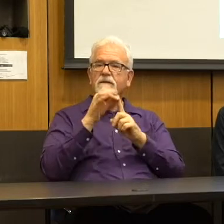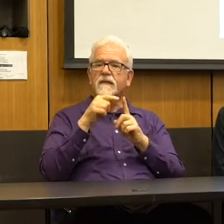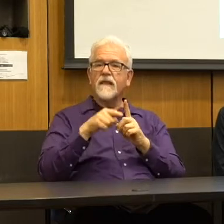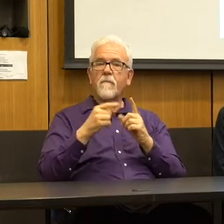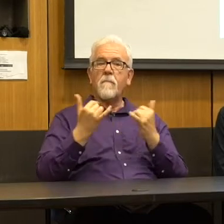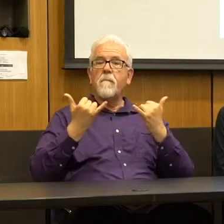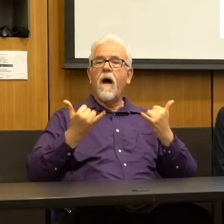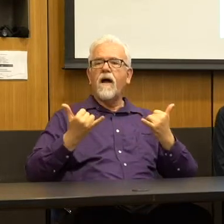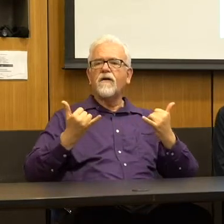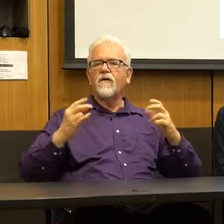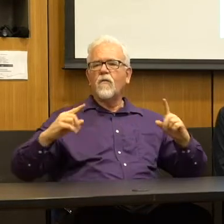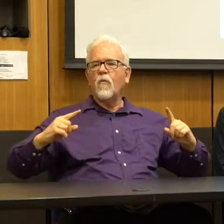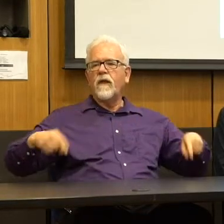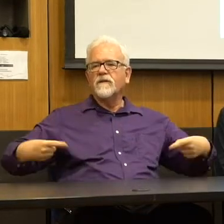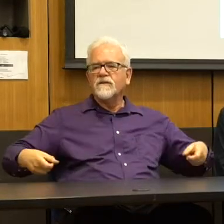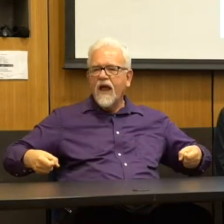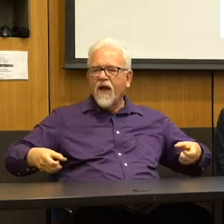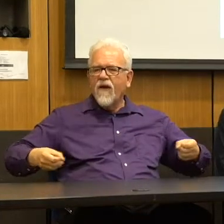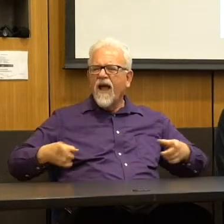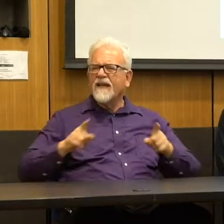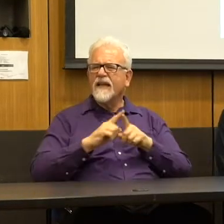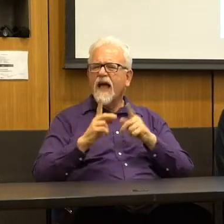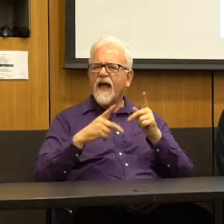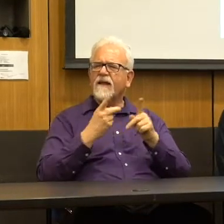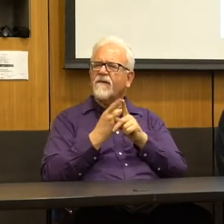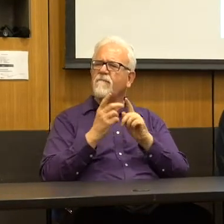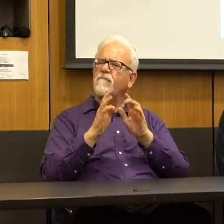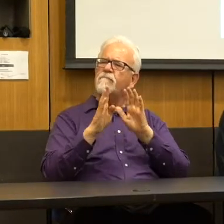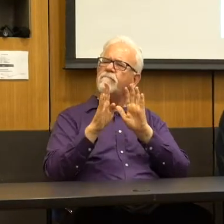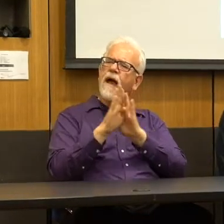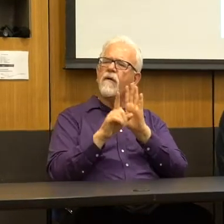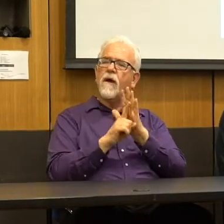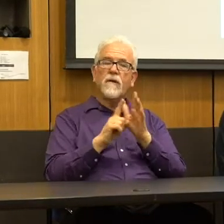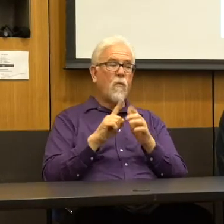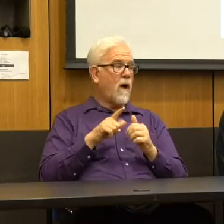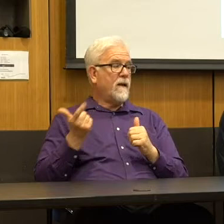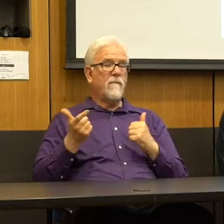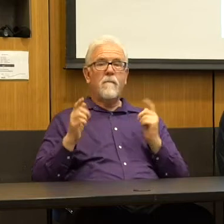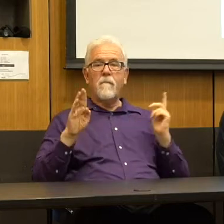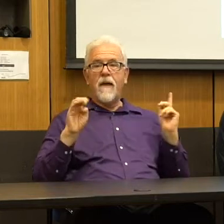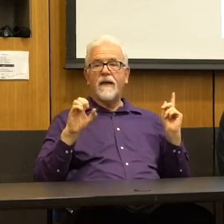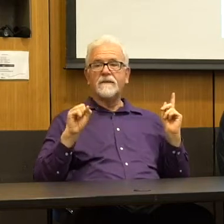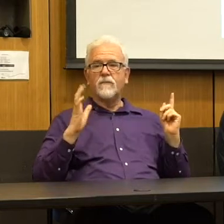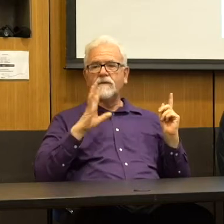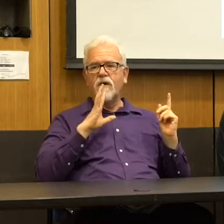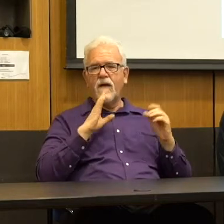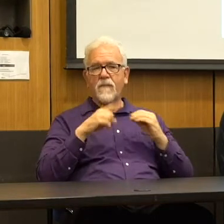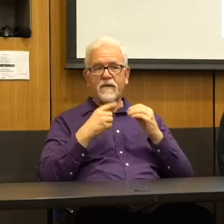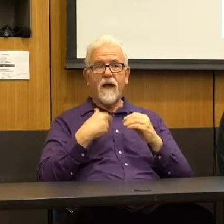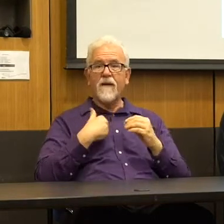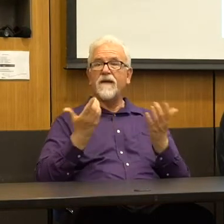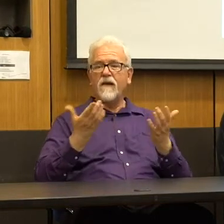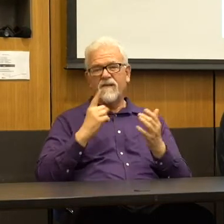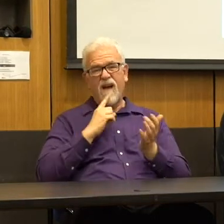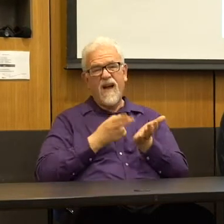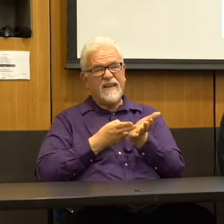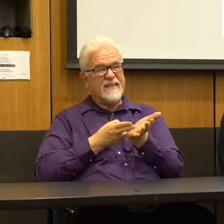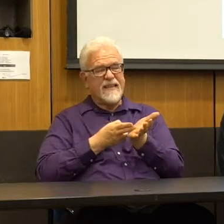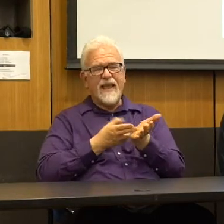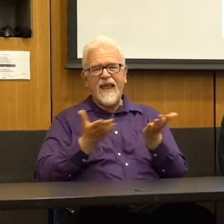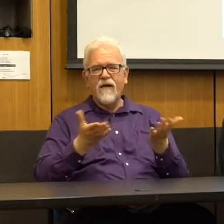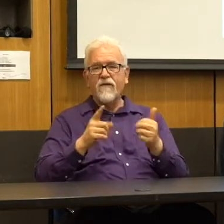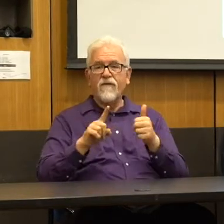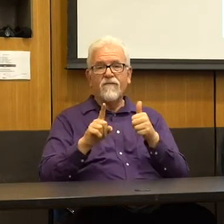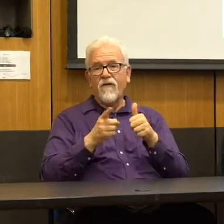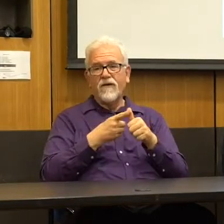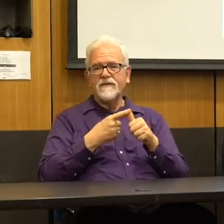modern wheelchair, as a kind of background to what Bess is going to talk about. I'm also here, quite honestly, as, first